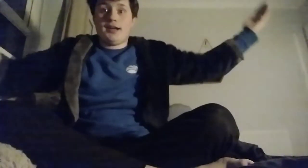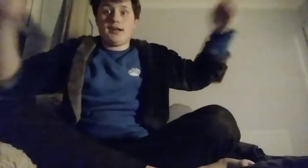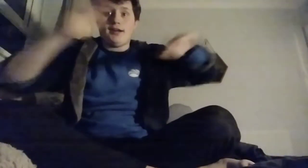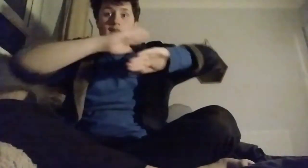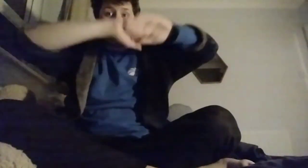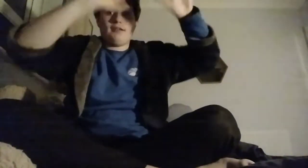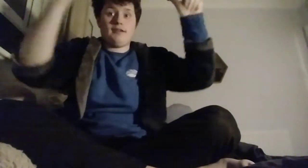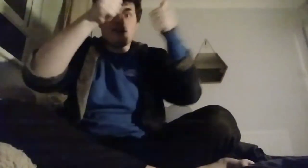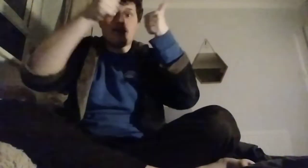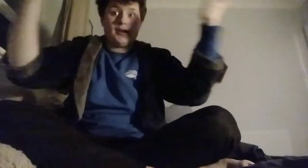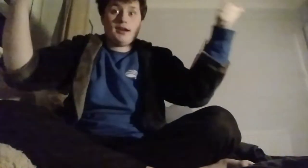like a policeman.